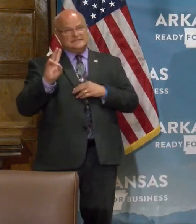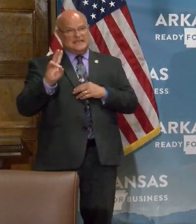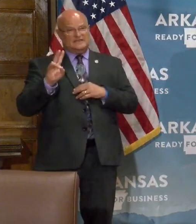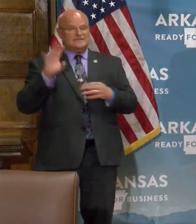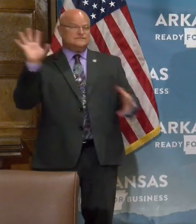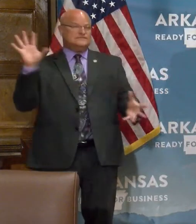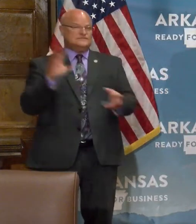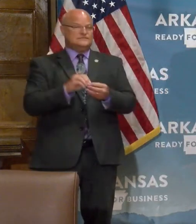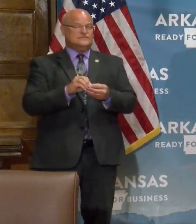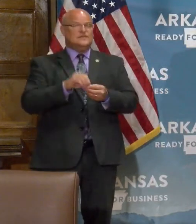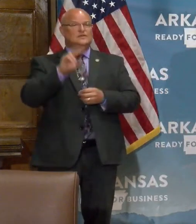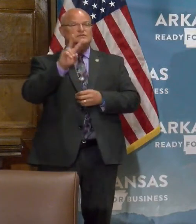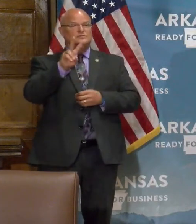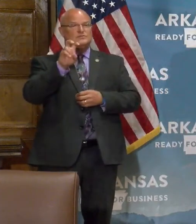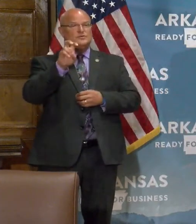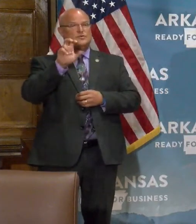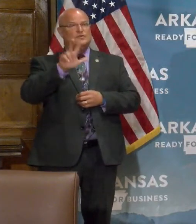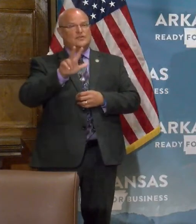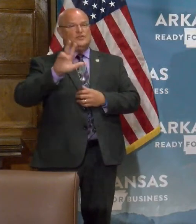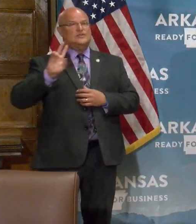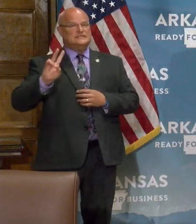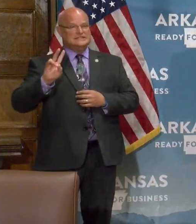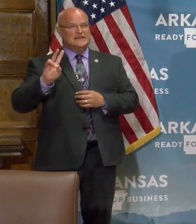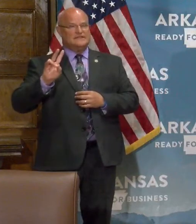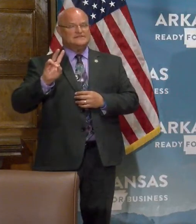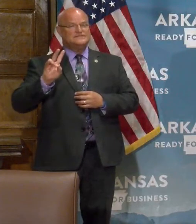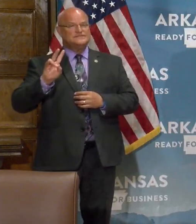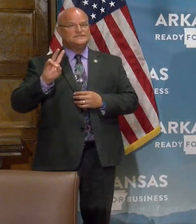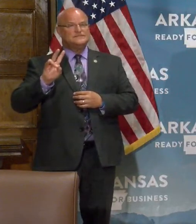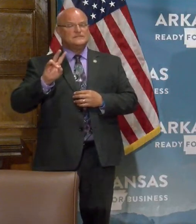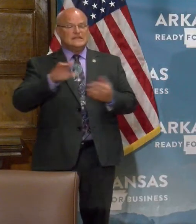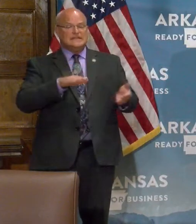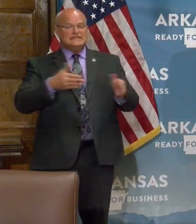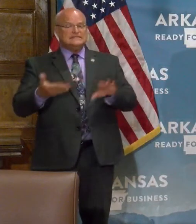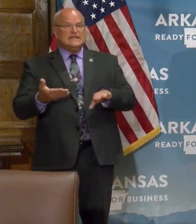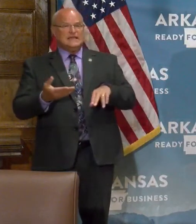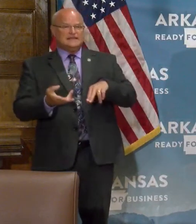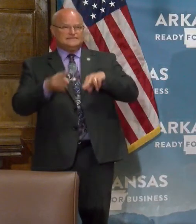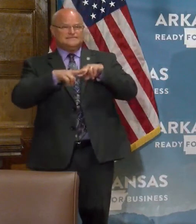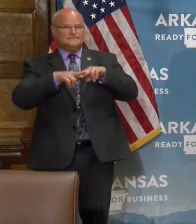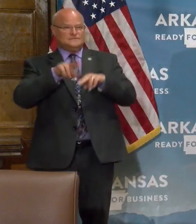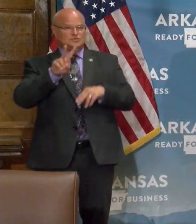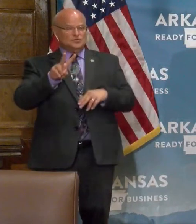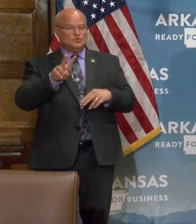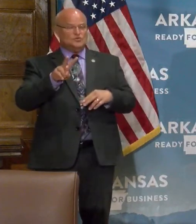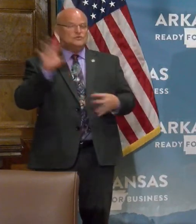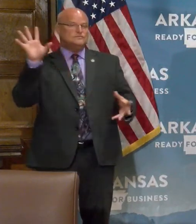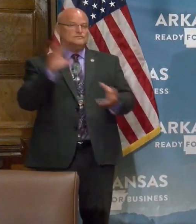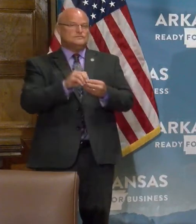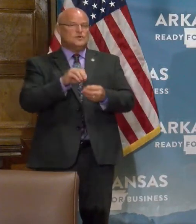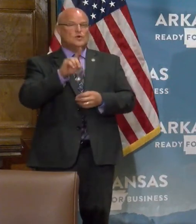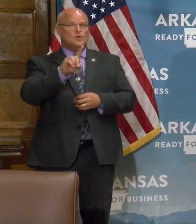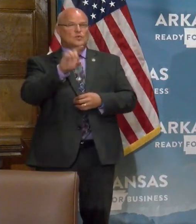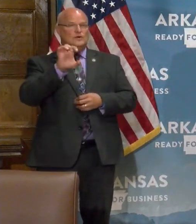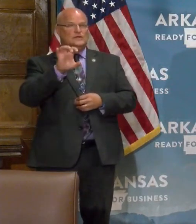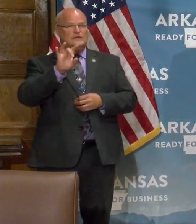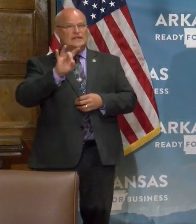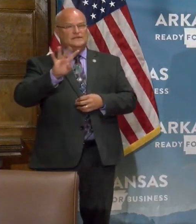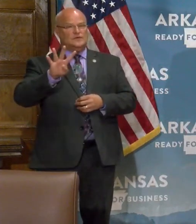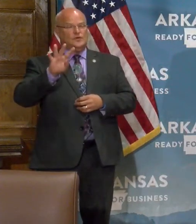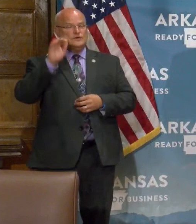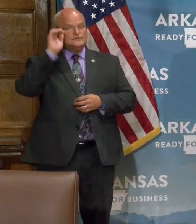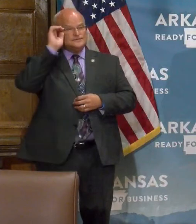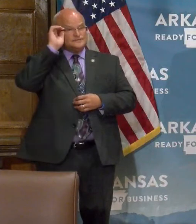That brings us down to 237. Deaths, we've had 2 additional deaths, brings us to